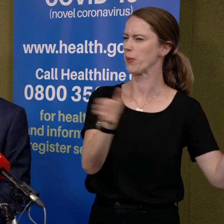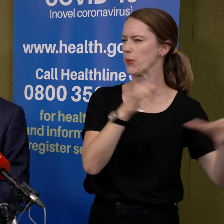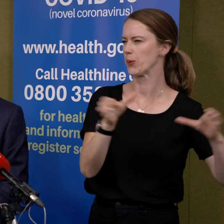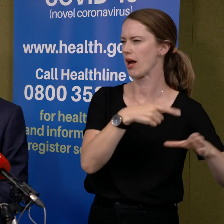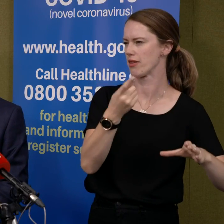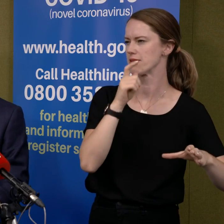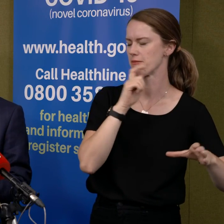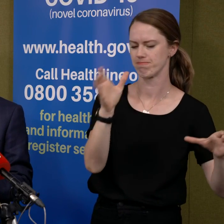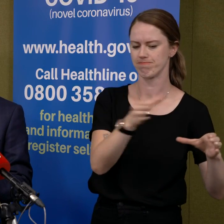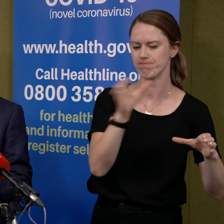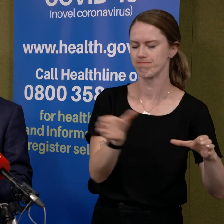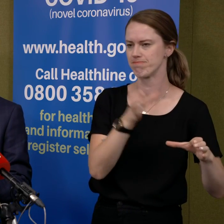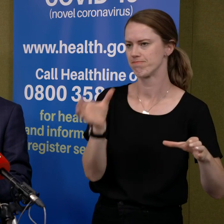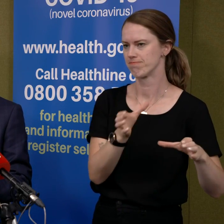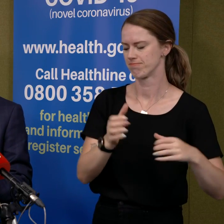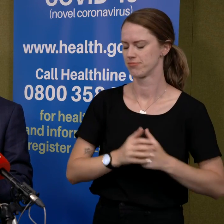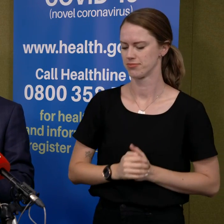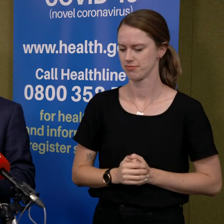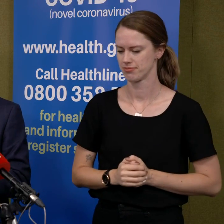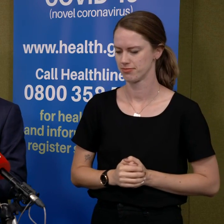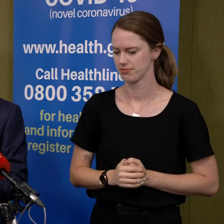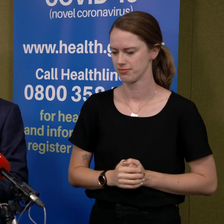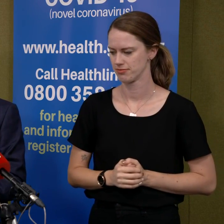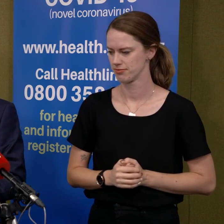to fill those rosters.